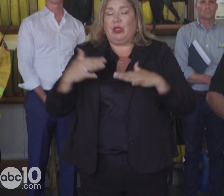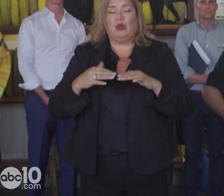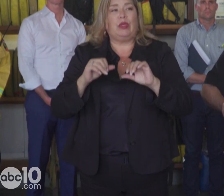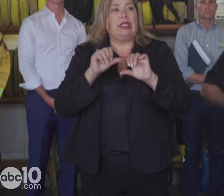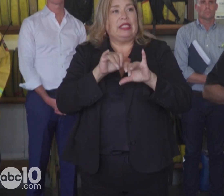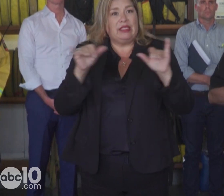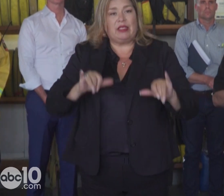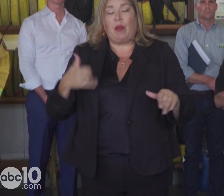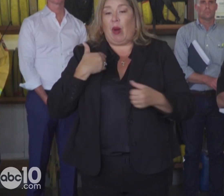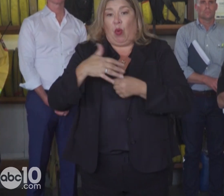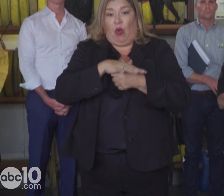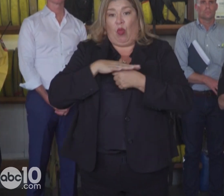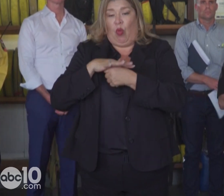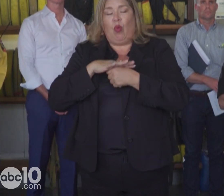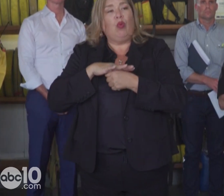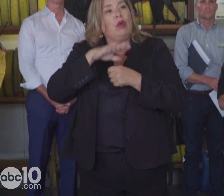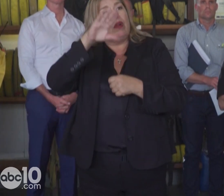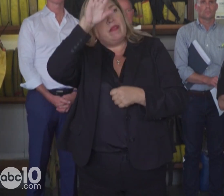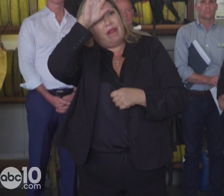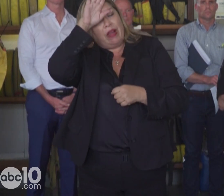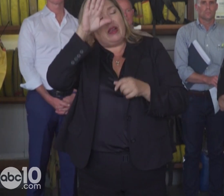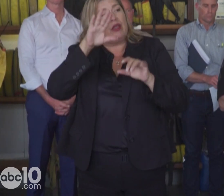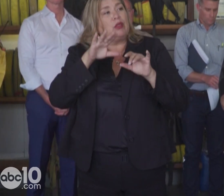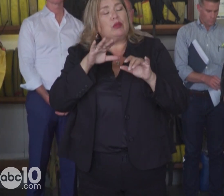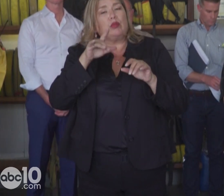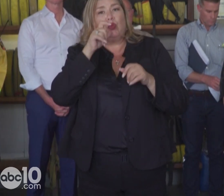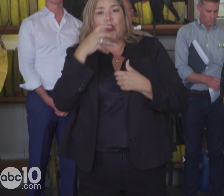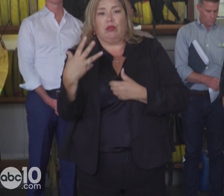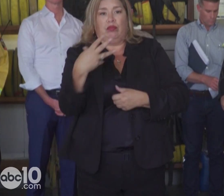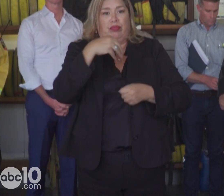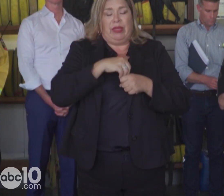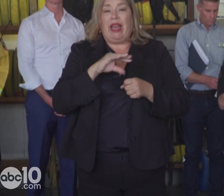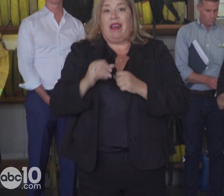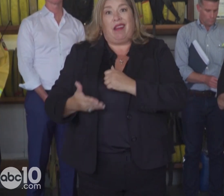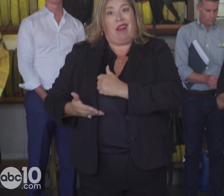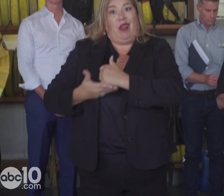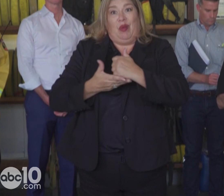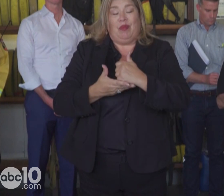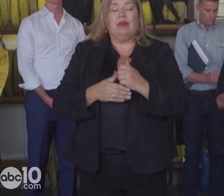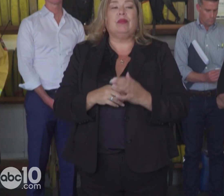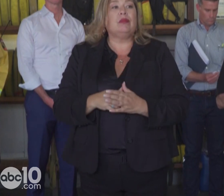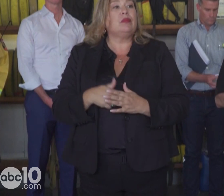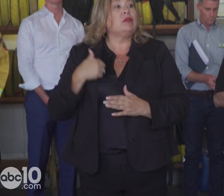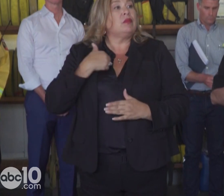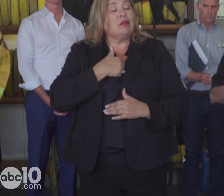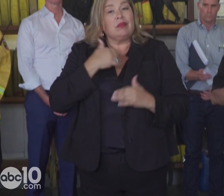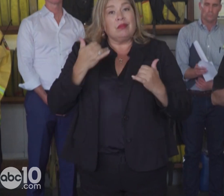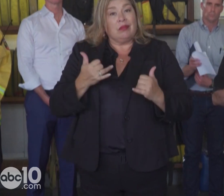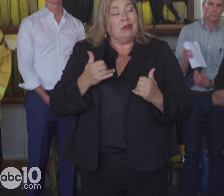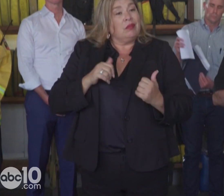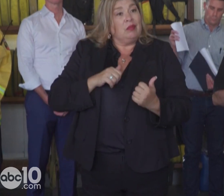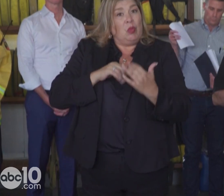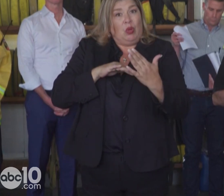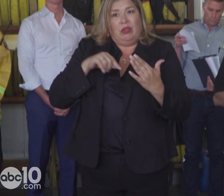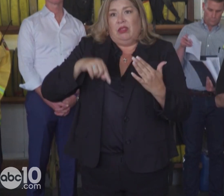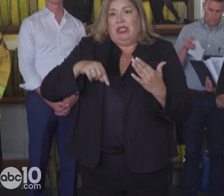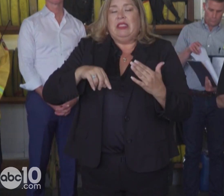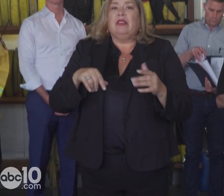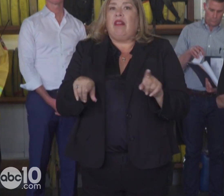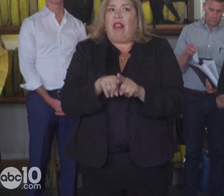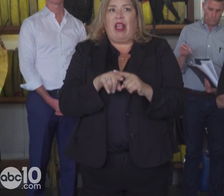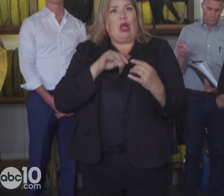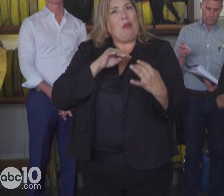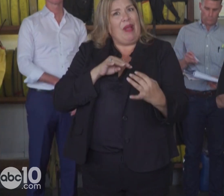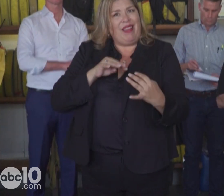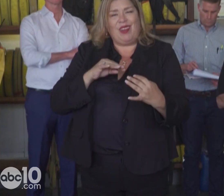fire agencies that participate in that state program and are augmenting. We're approaching this like a battle, and we